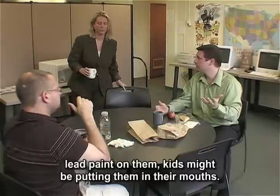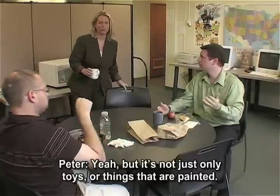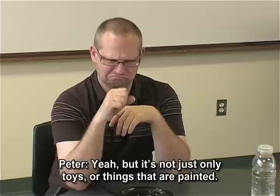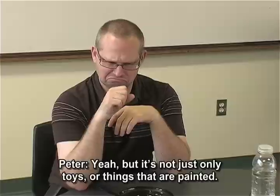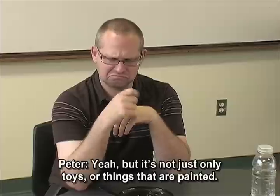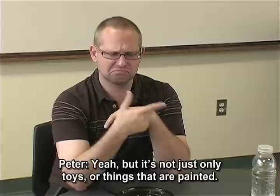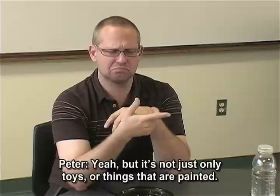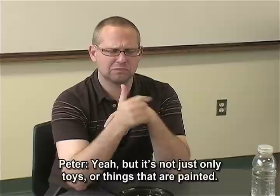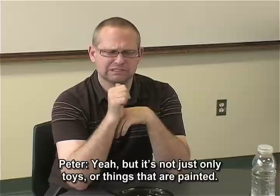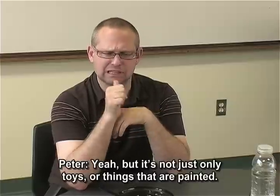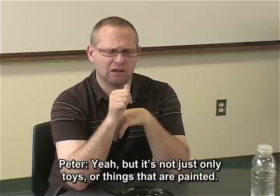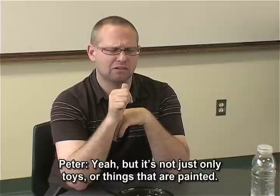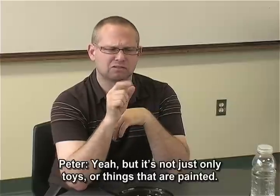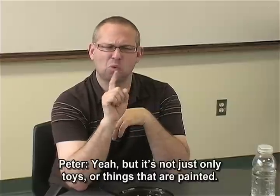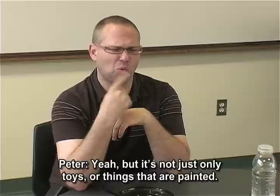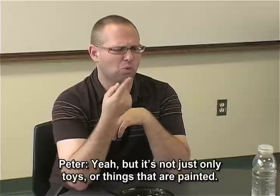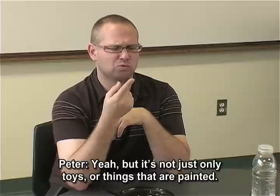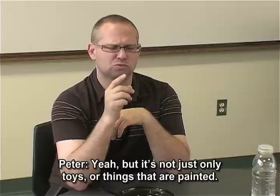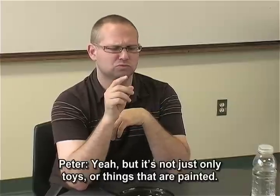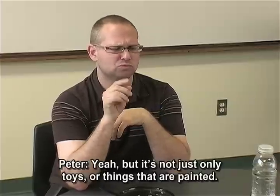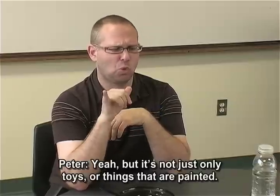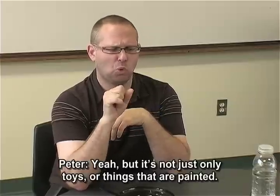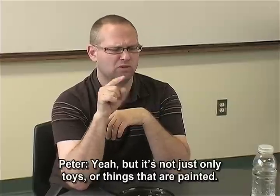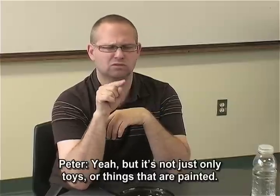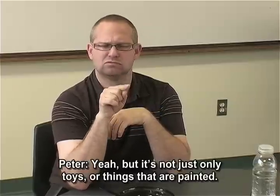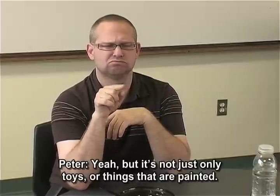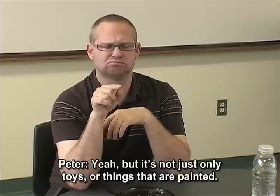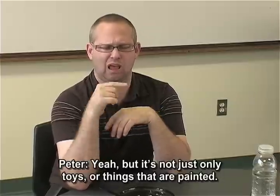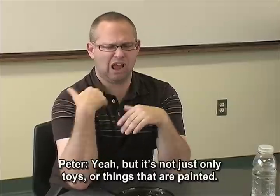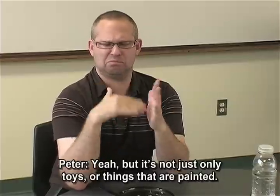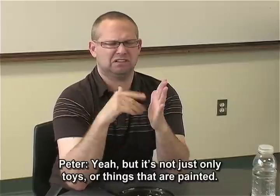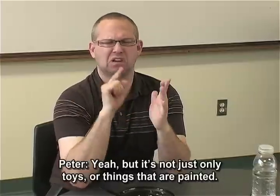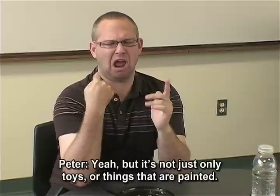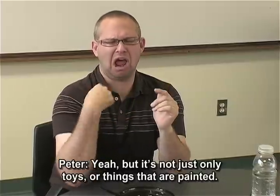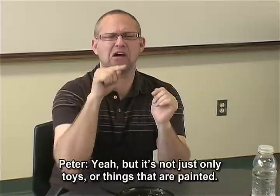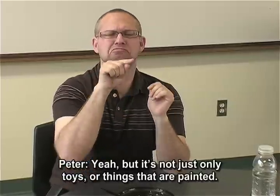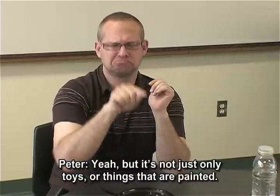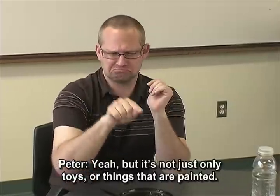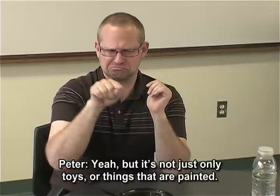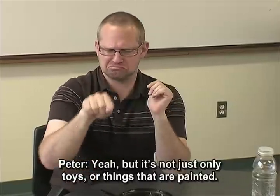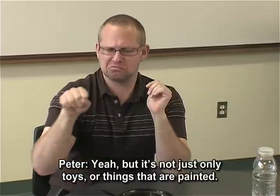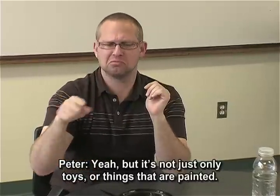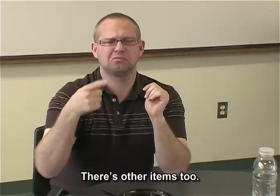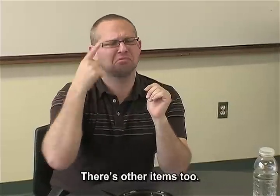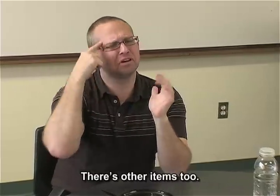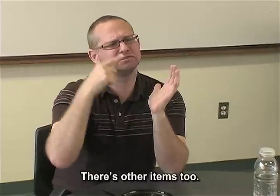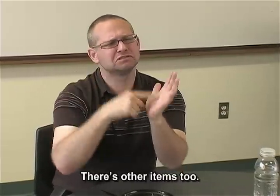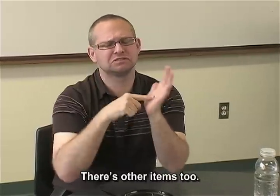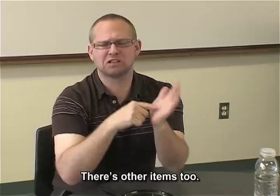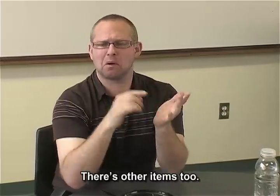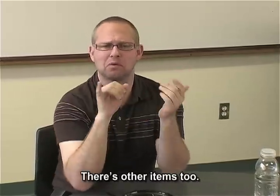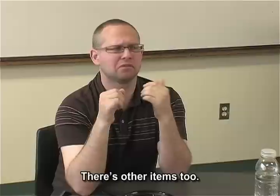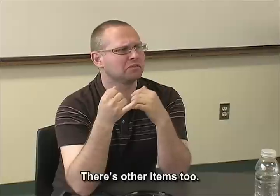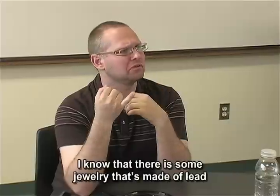Yeah, but it's not just, you know, only toys or things that are painted. There's other items, too. I know that